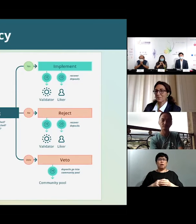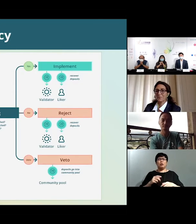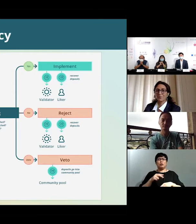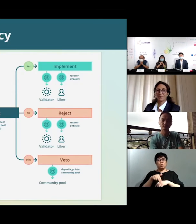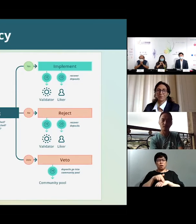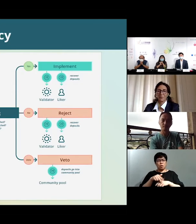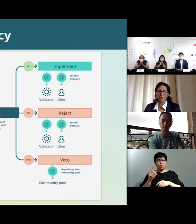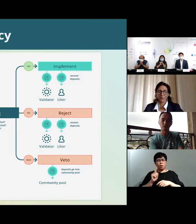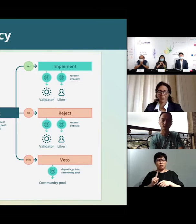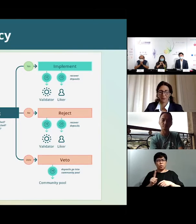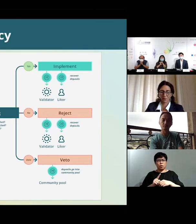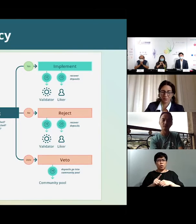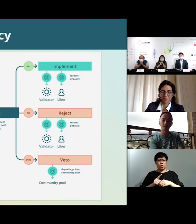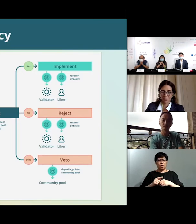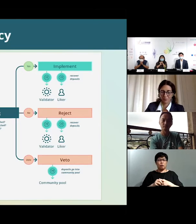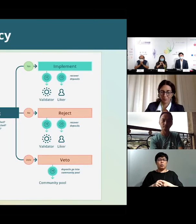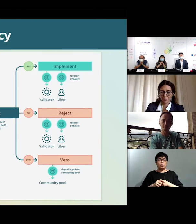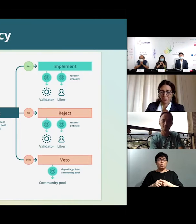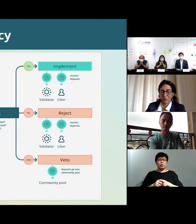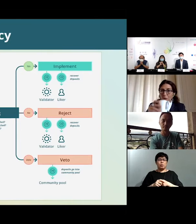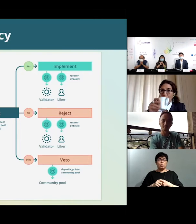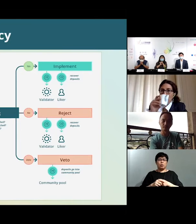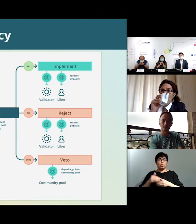of proposal being